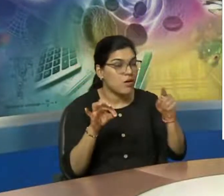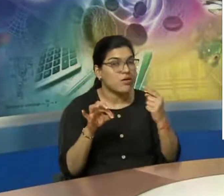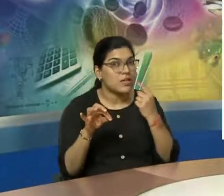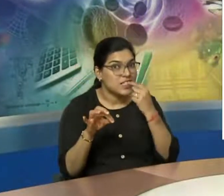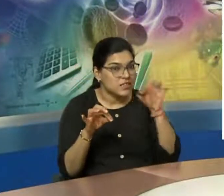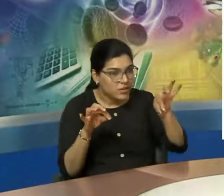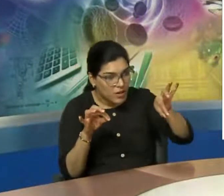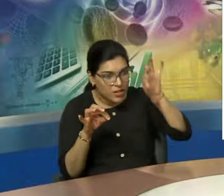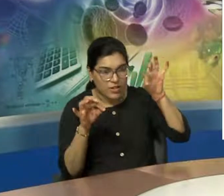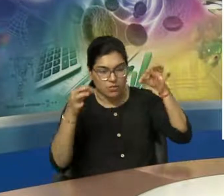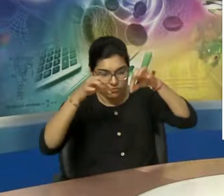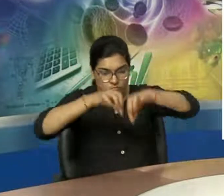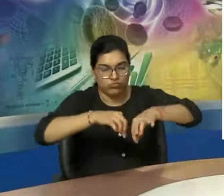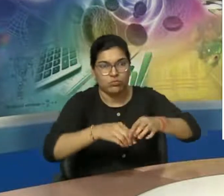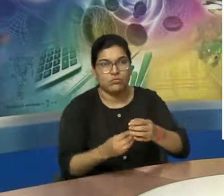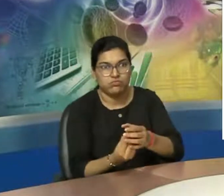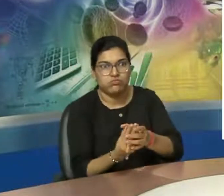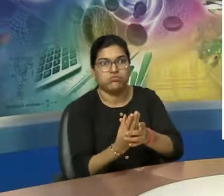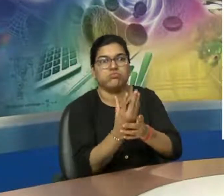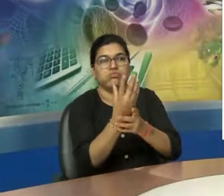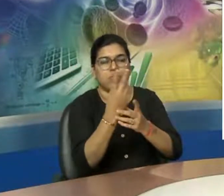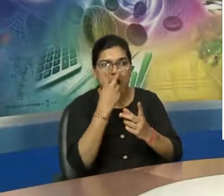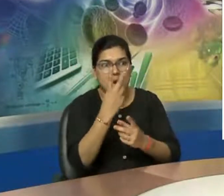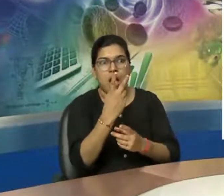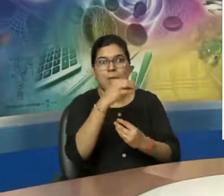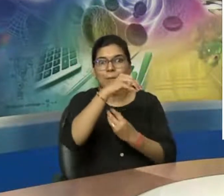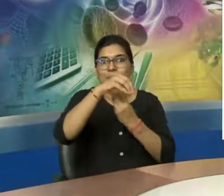color. So if we